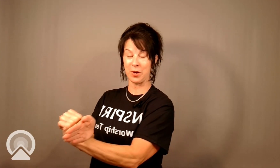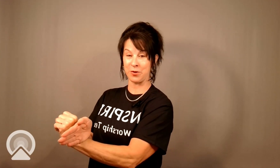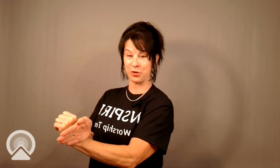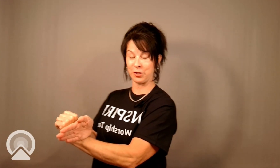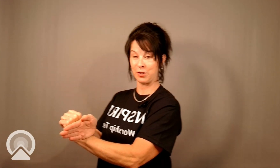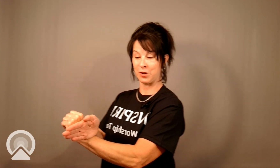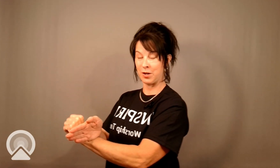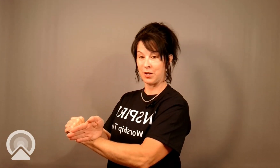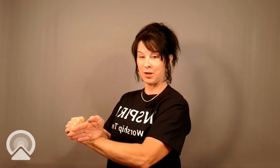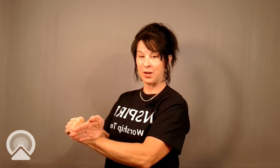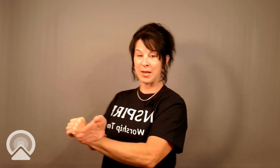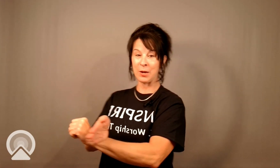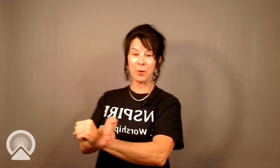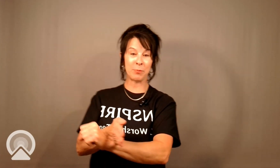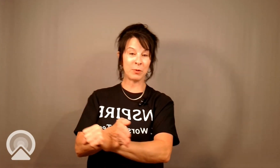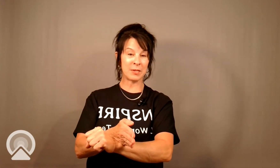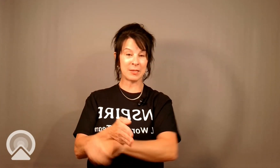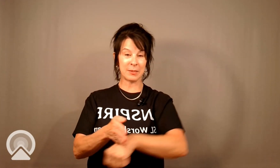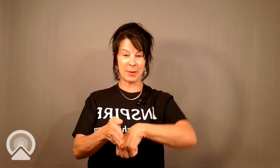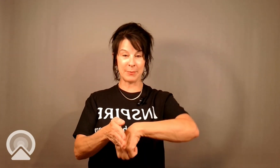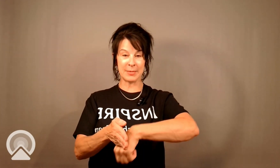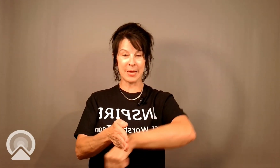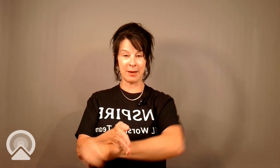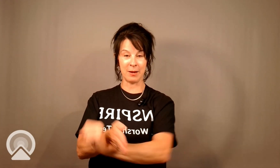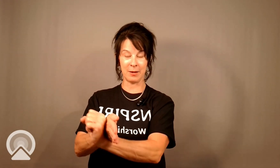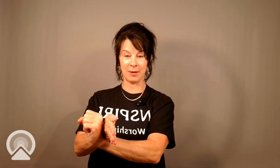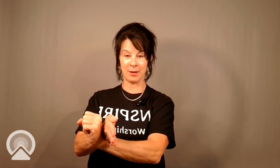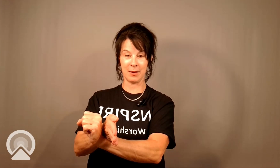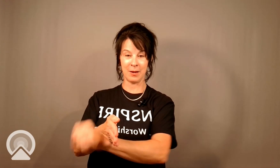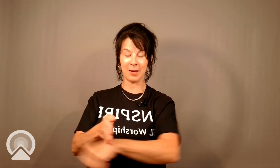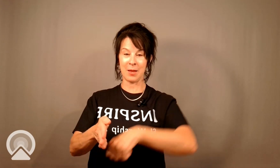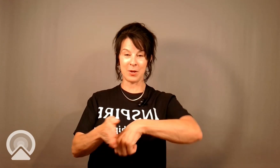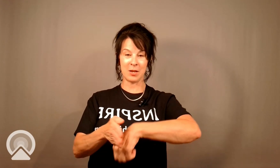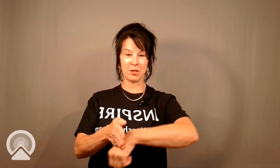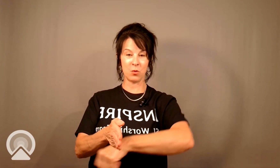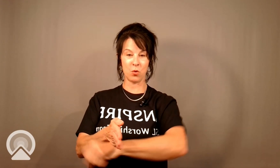under. It represents a baby's head coming into the world.